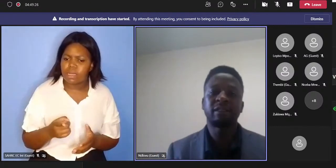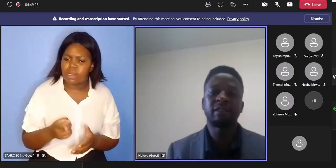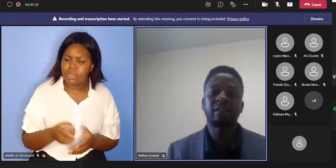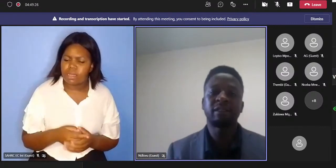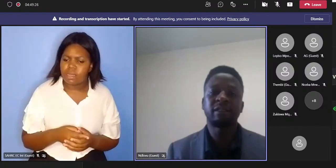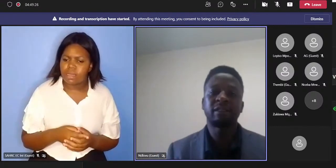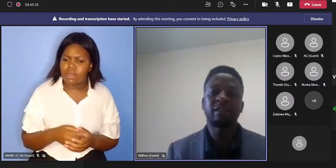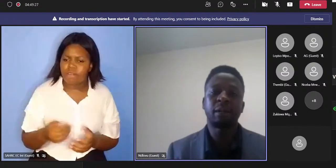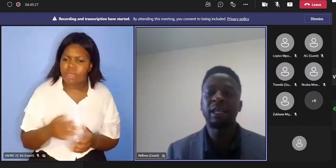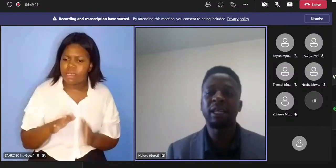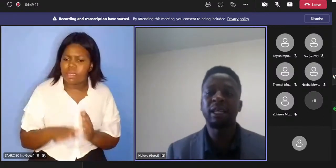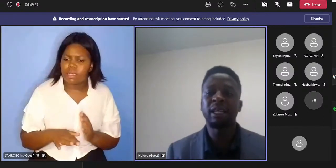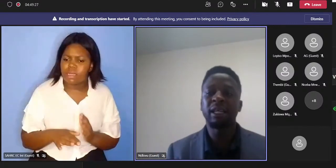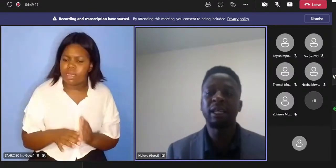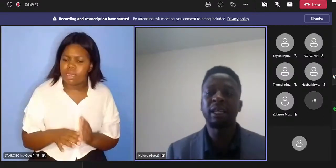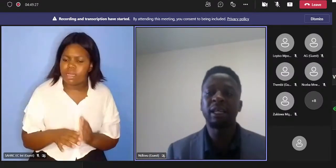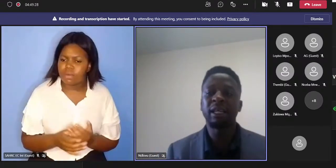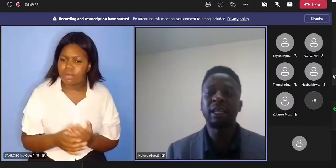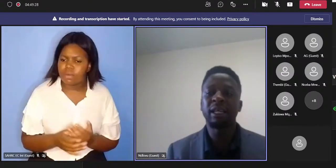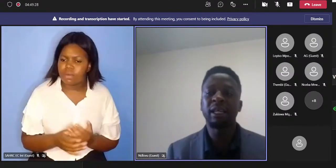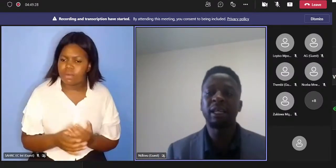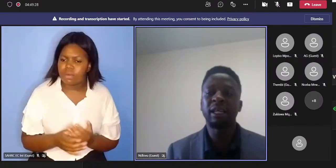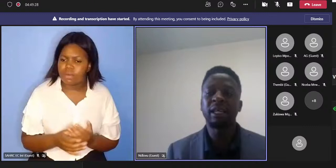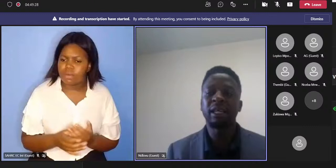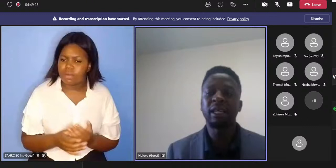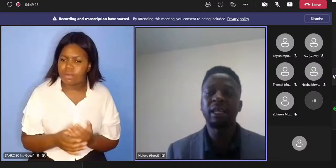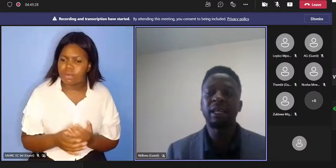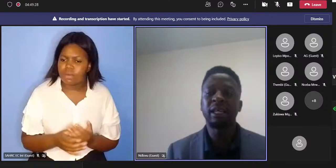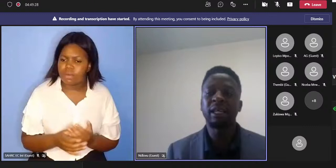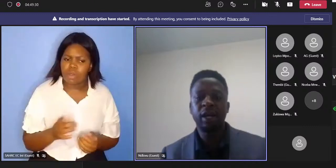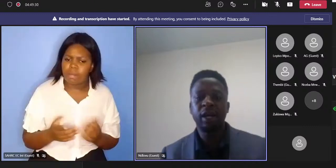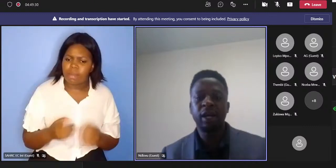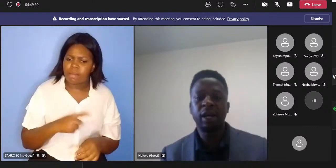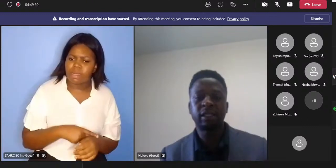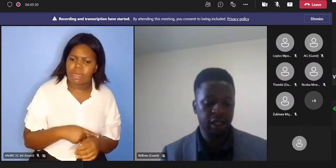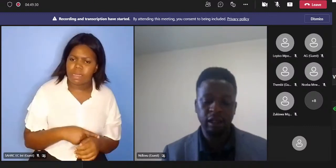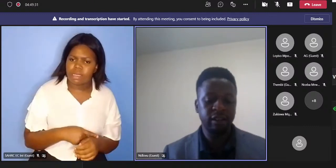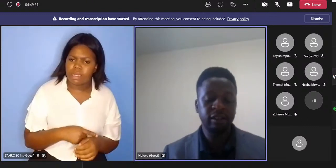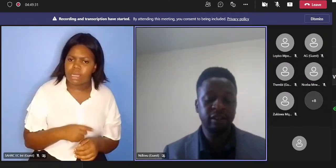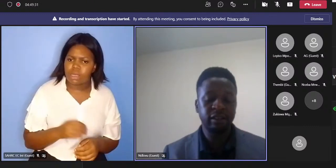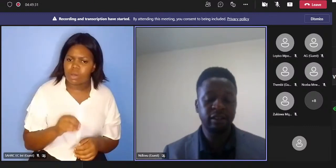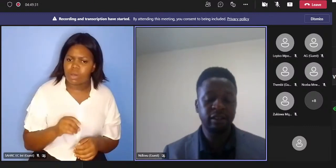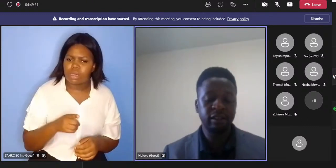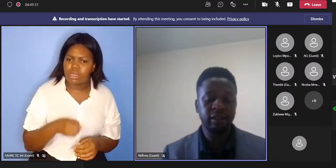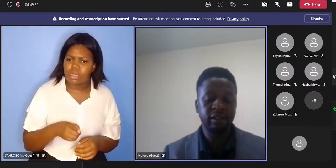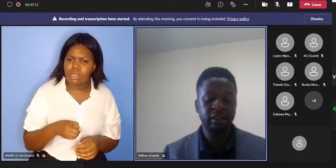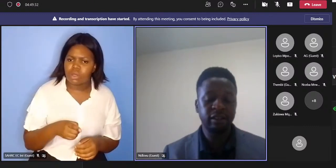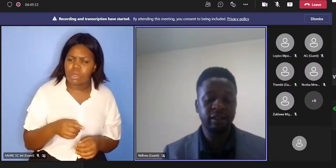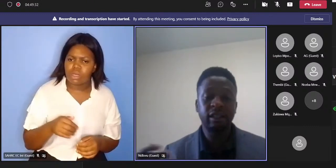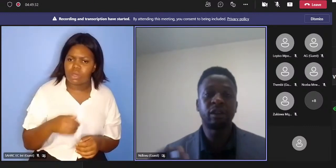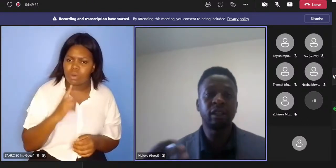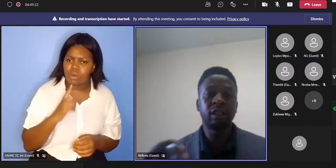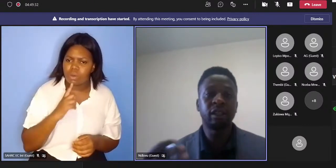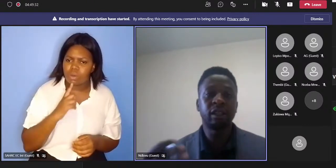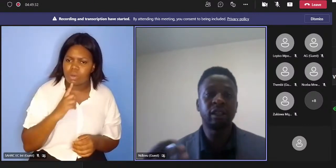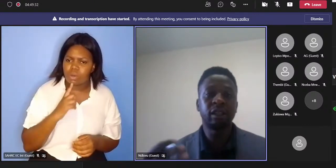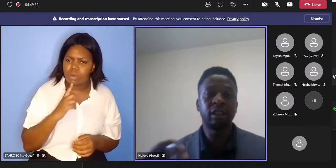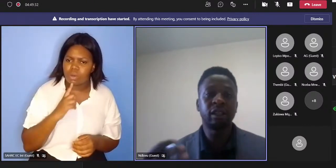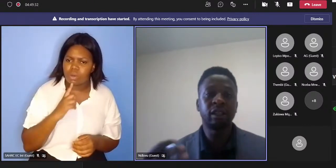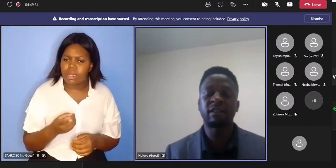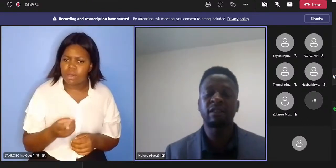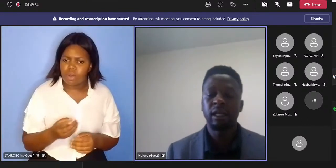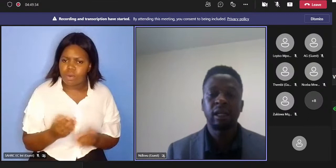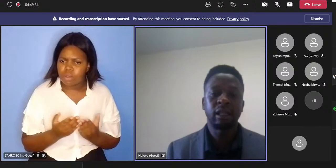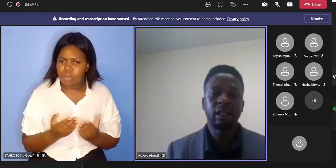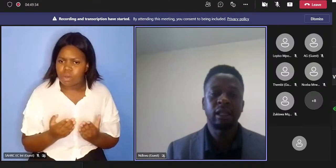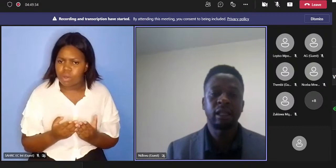written down, but sometimes they might be hidden, through customary practices to say a certain learner of this kind of